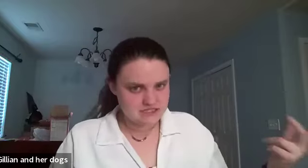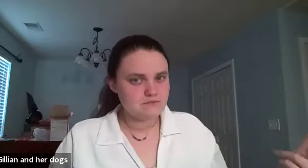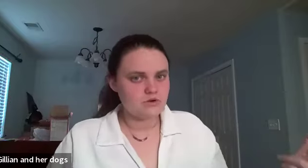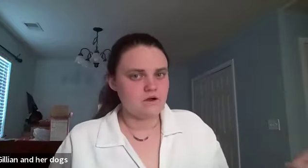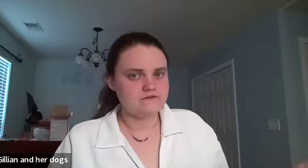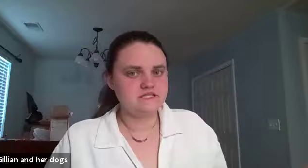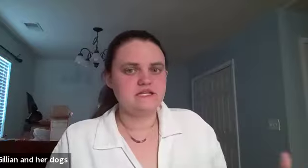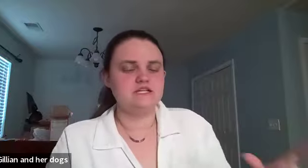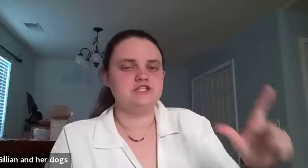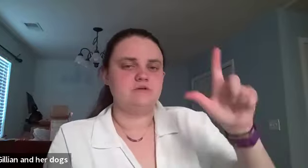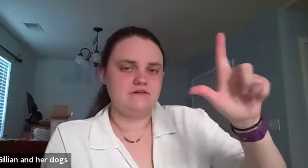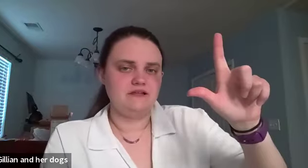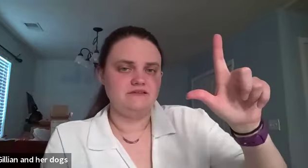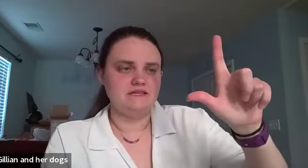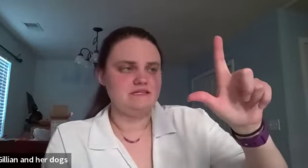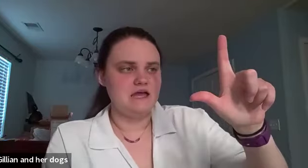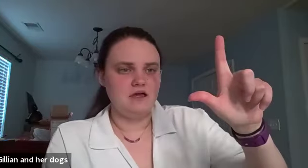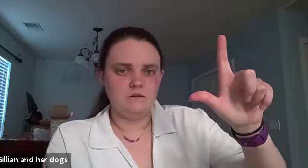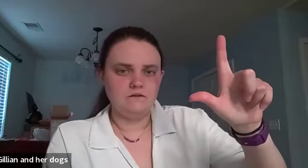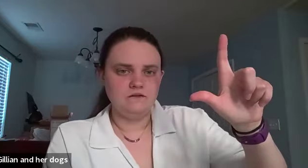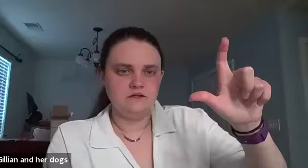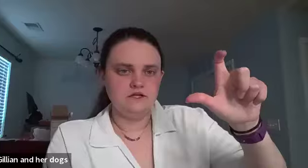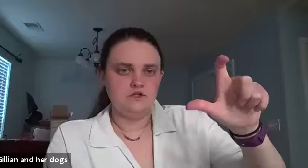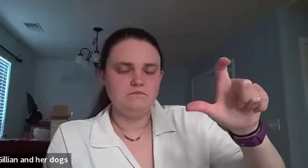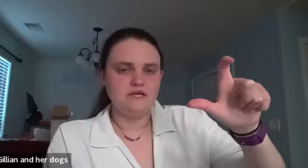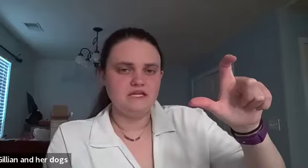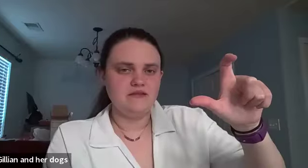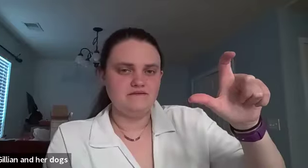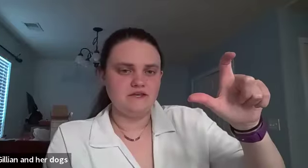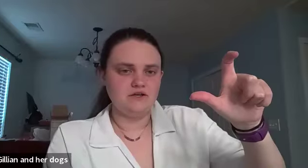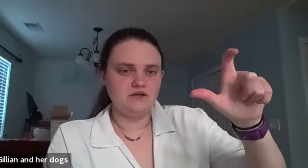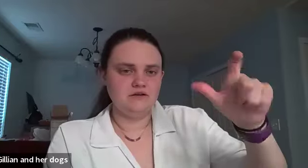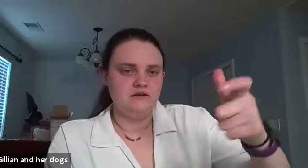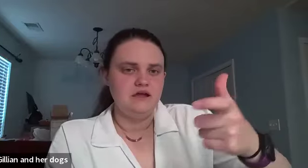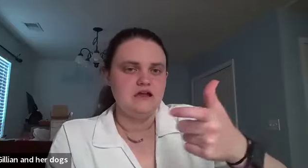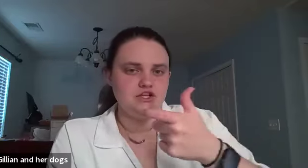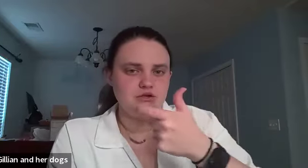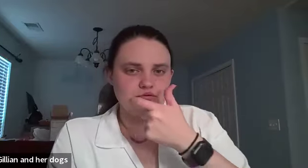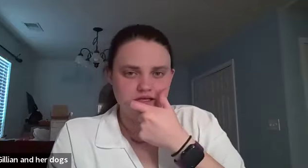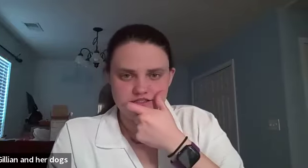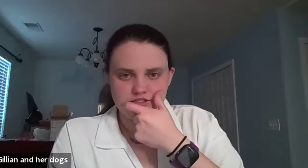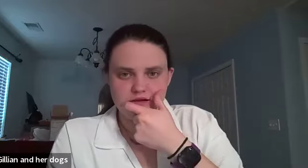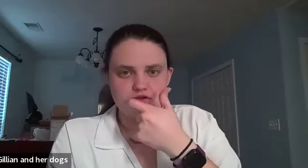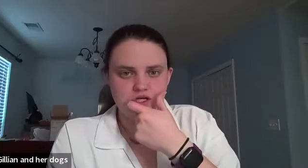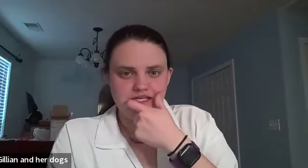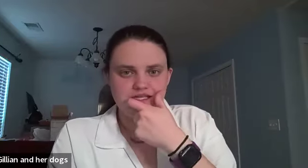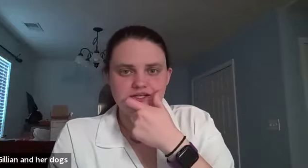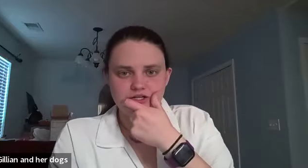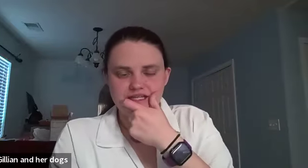see more often is she'll have like this L. You bend that finger and then you bring it to your mouth. Cookie,